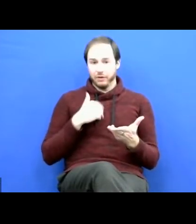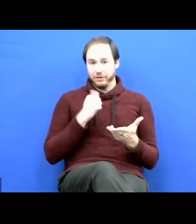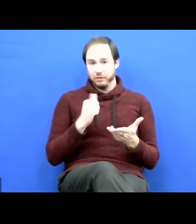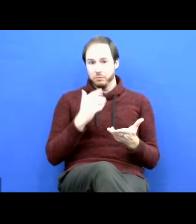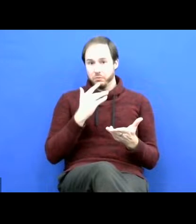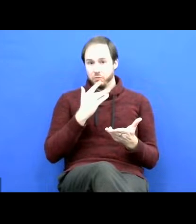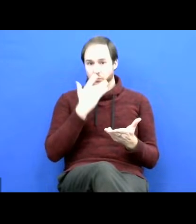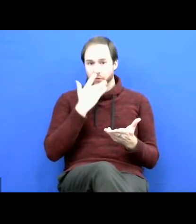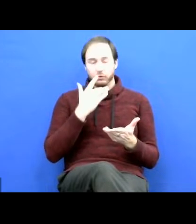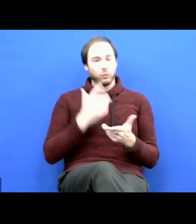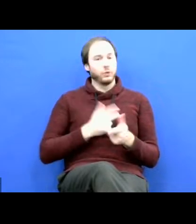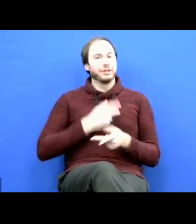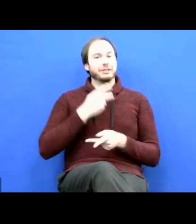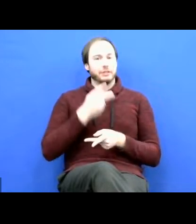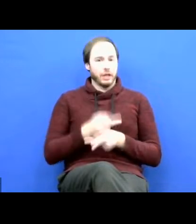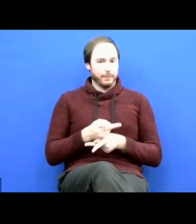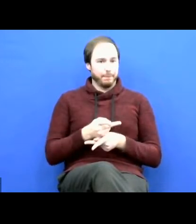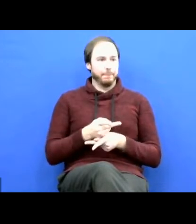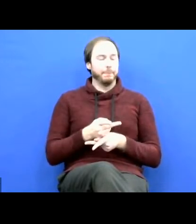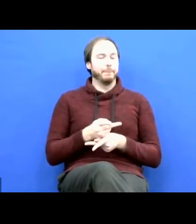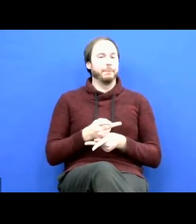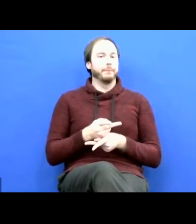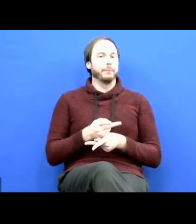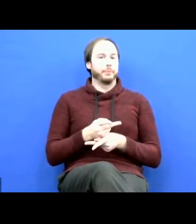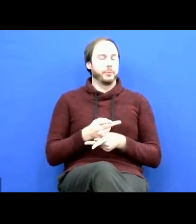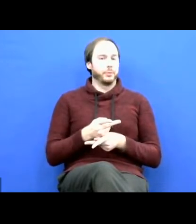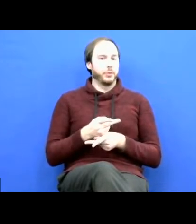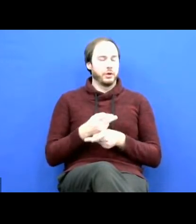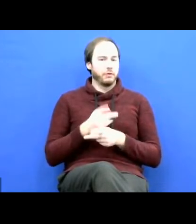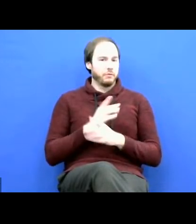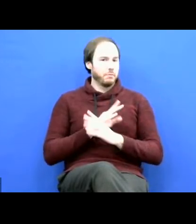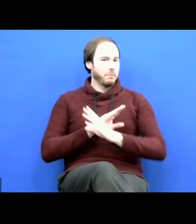preference for, you know, that buffer,